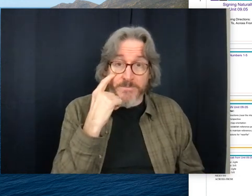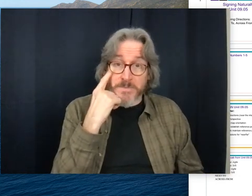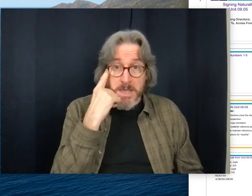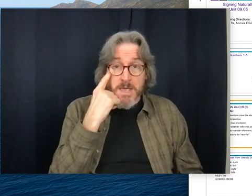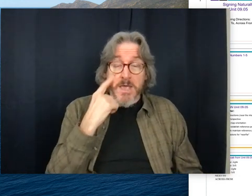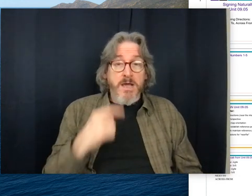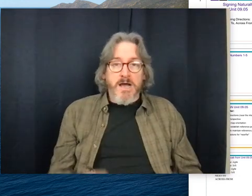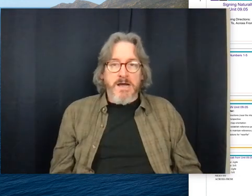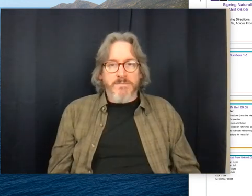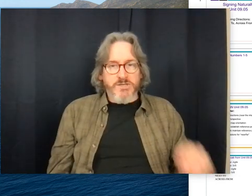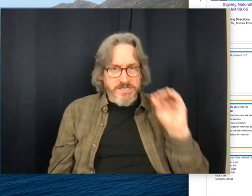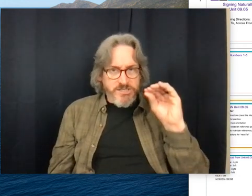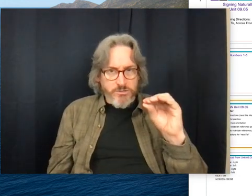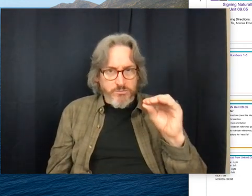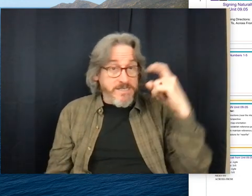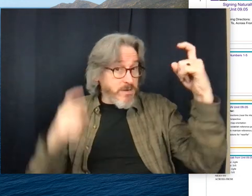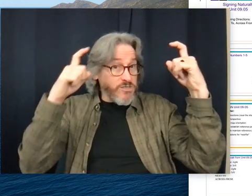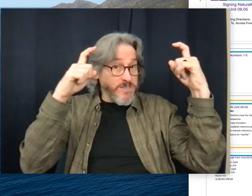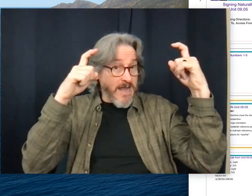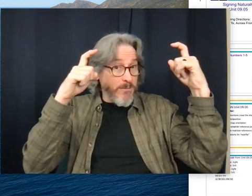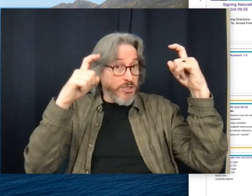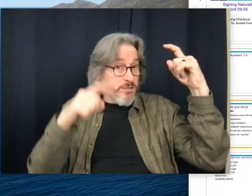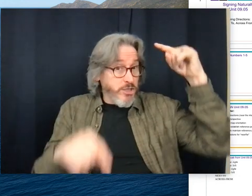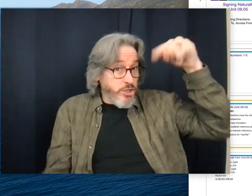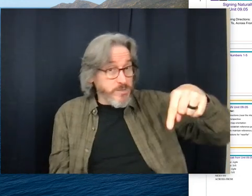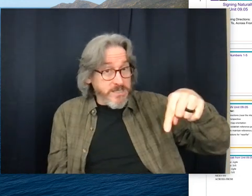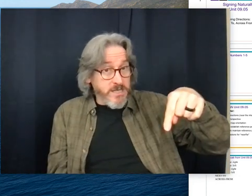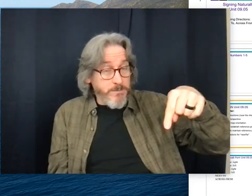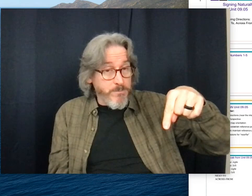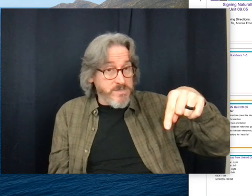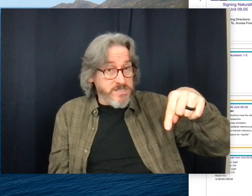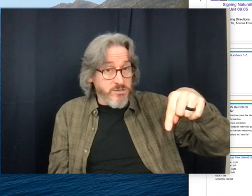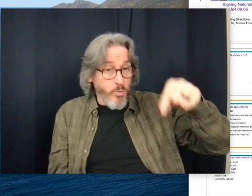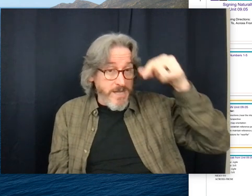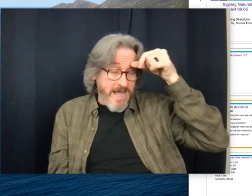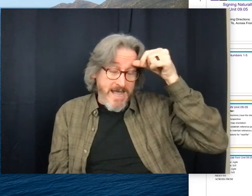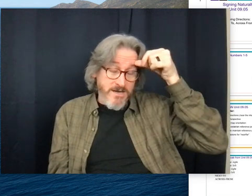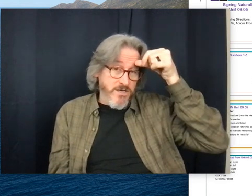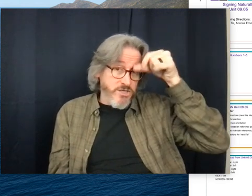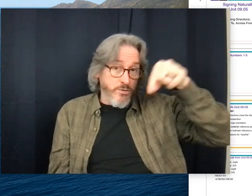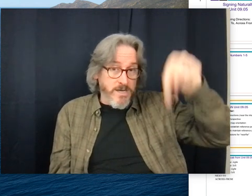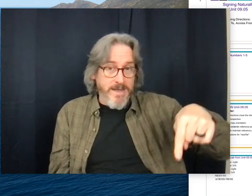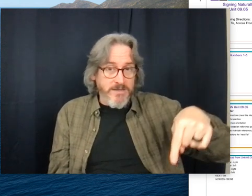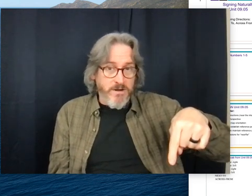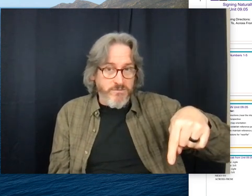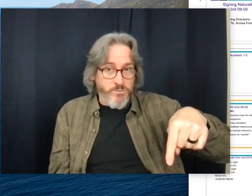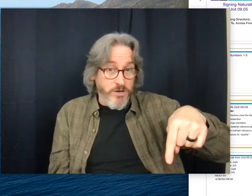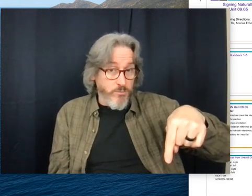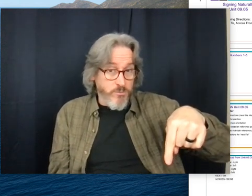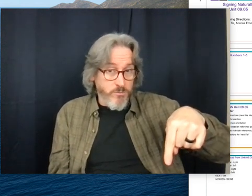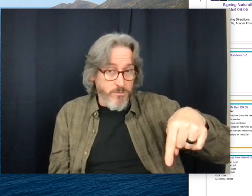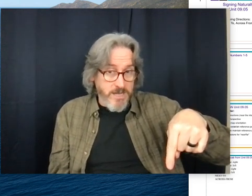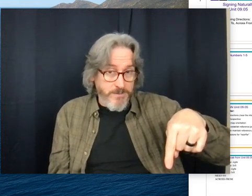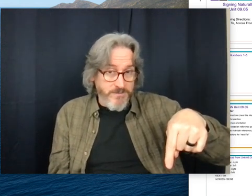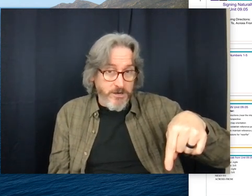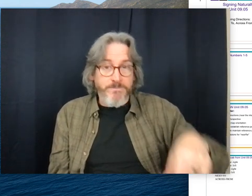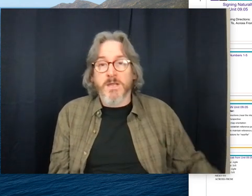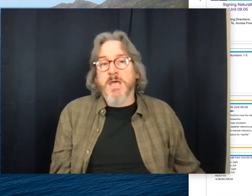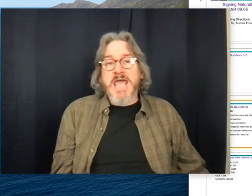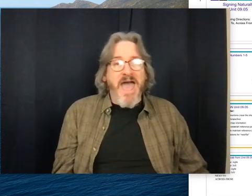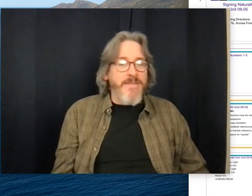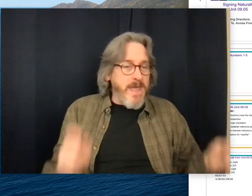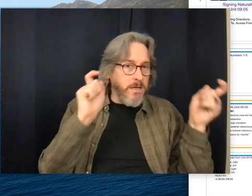Okay. So that's the raising brows to establish, using the weak hand to make the reference point and keep it